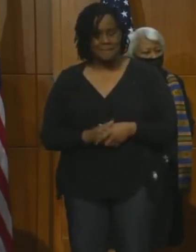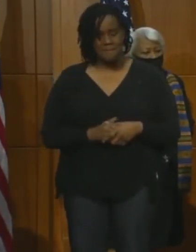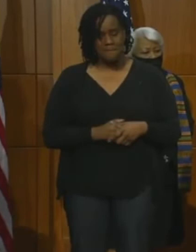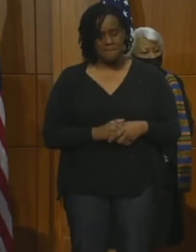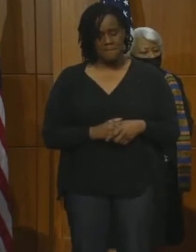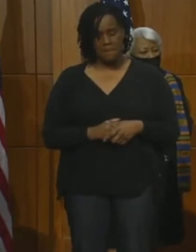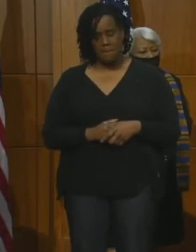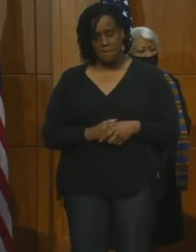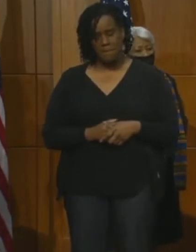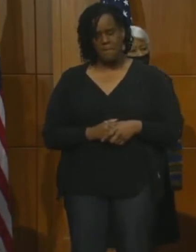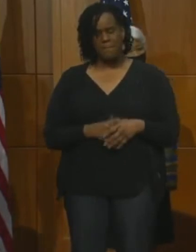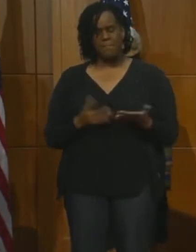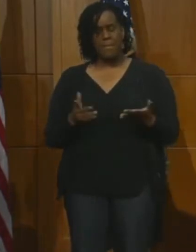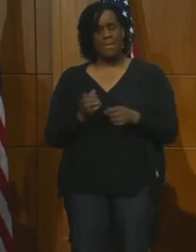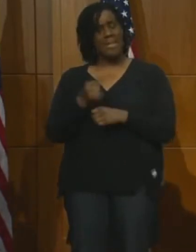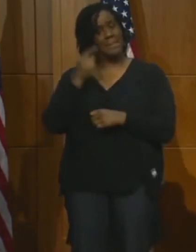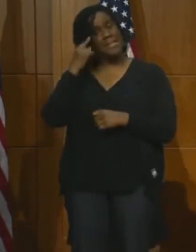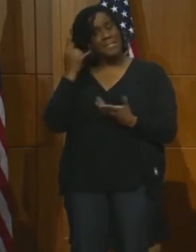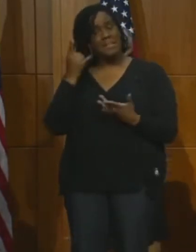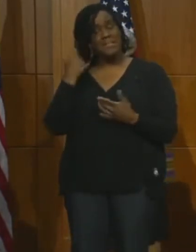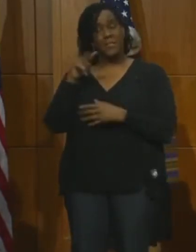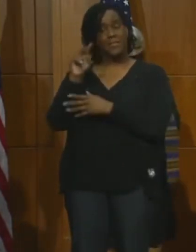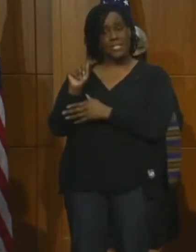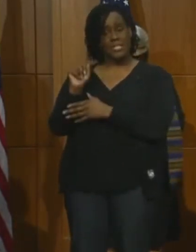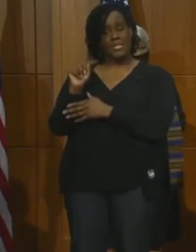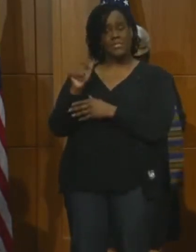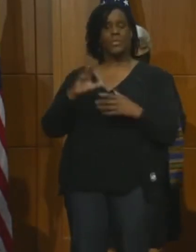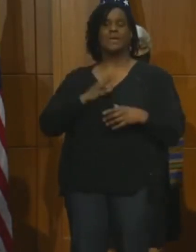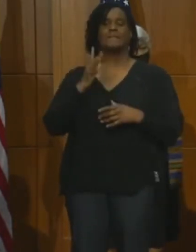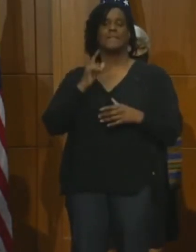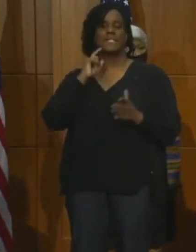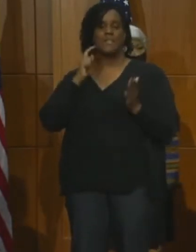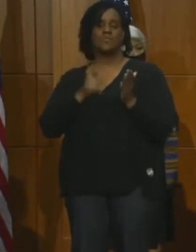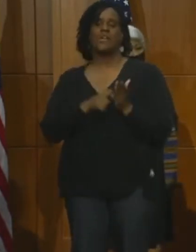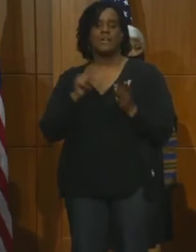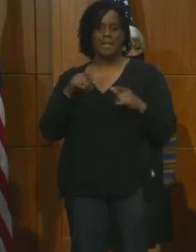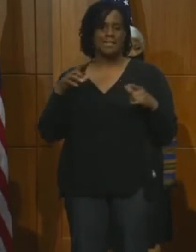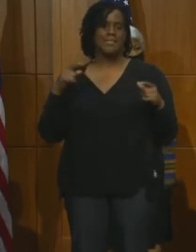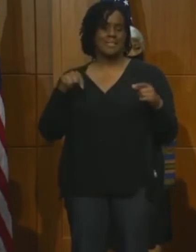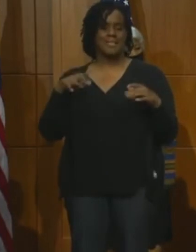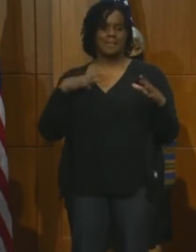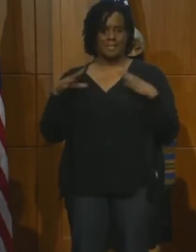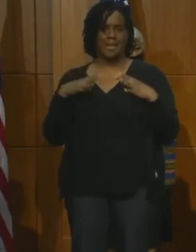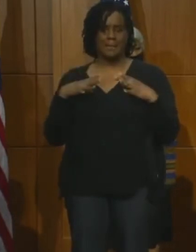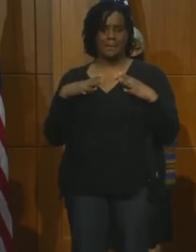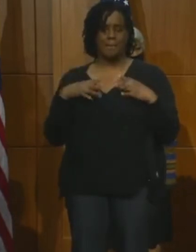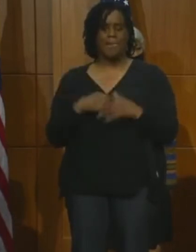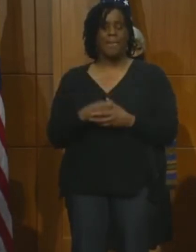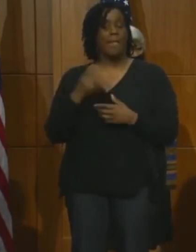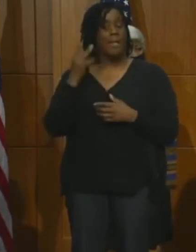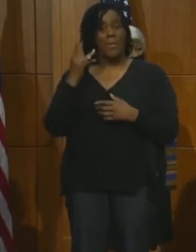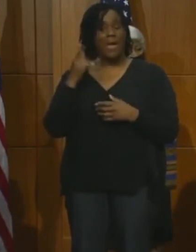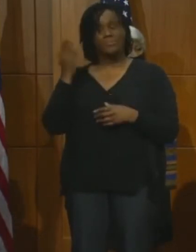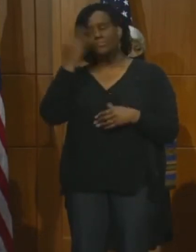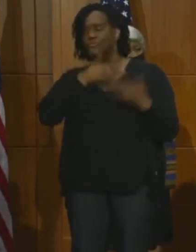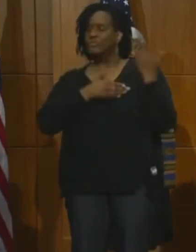It makes sense that Virginia officially recognizes this holiday in this powerful way. And that's because it's been overlooked for